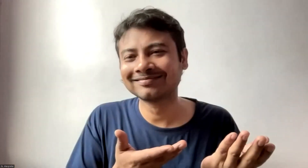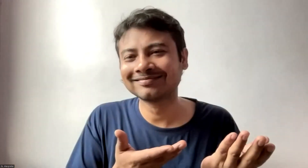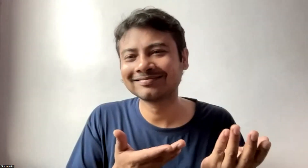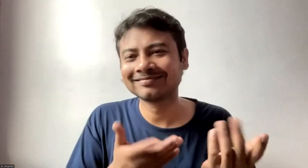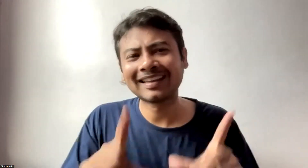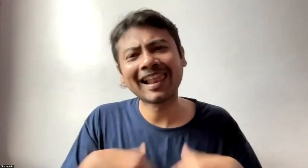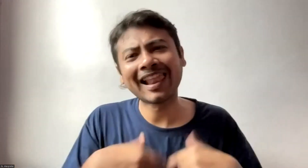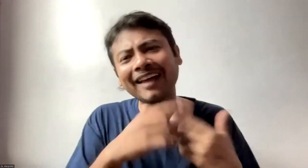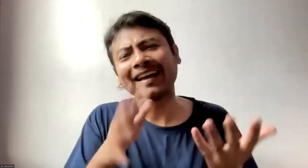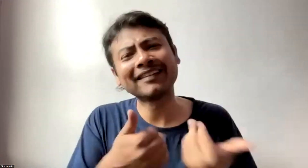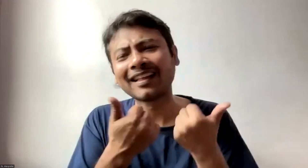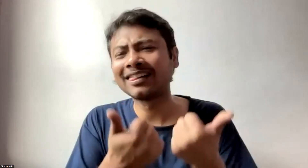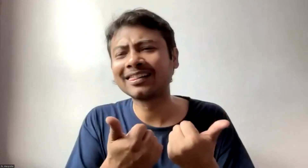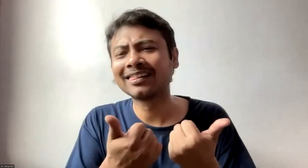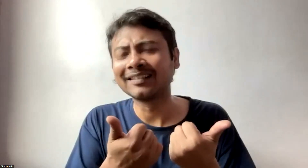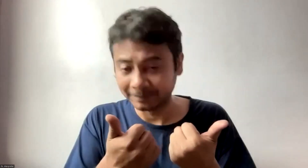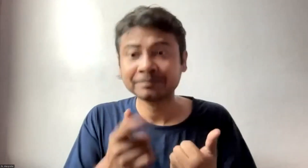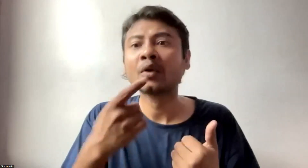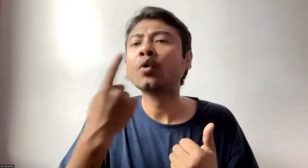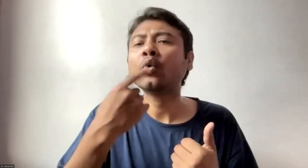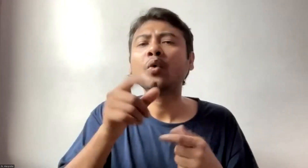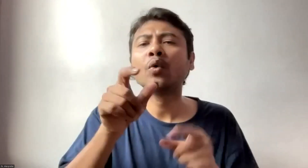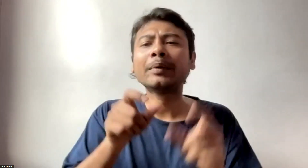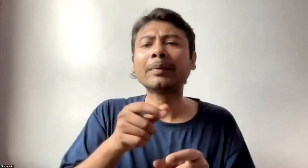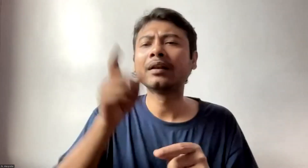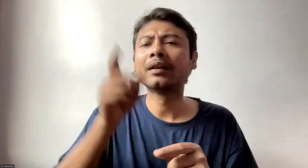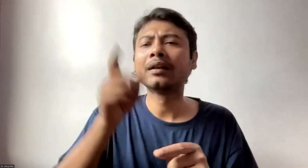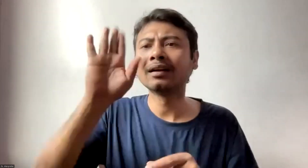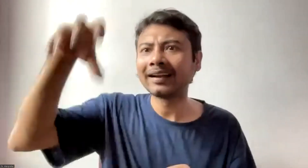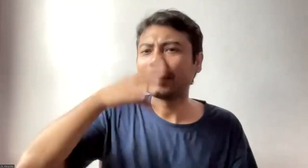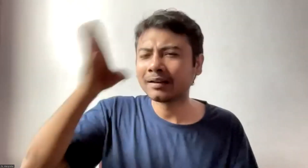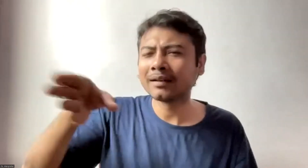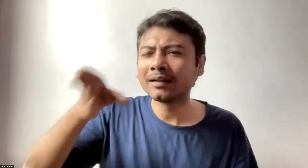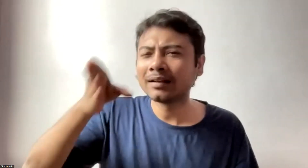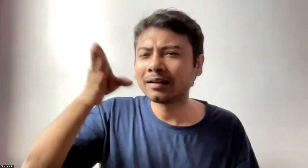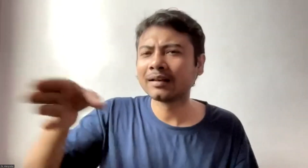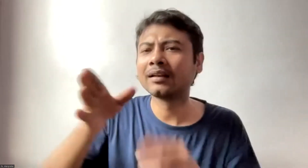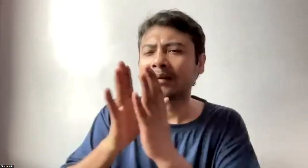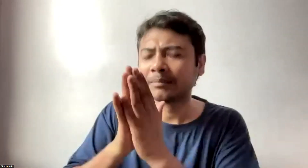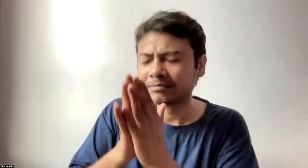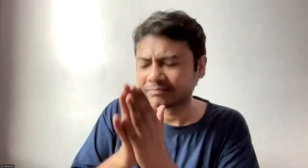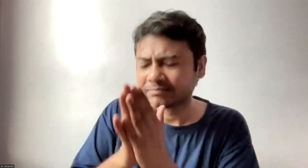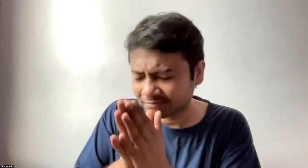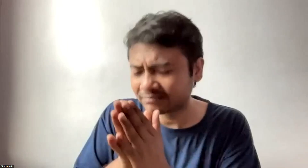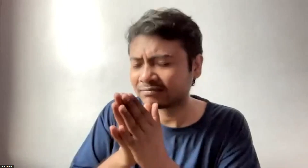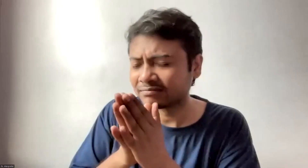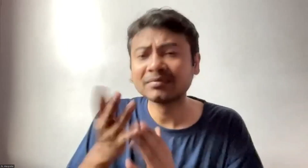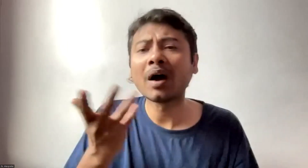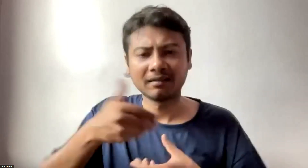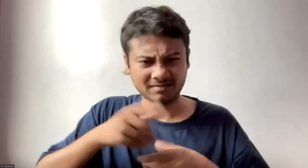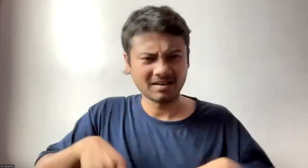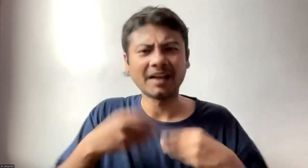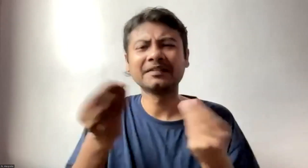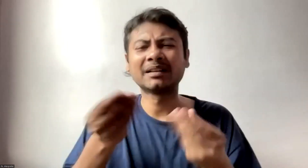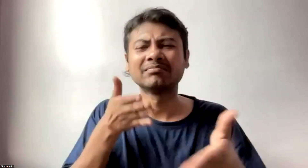somebody is not treating me well. My boss is not treating me well. I'm not getting a job. So there are so many